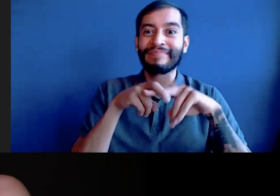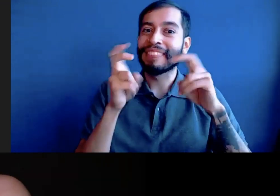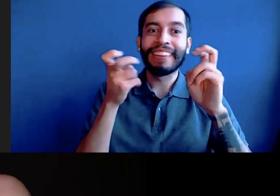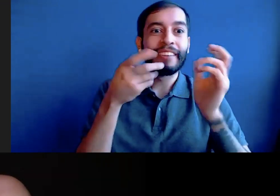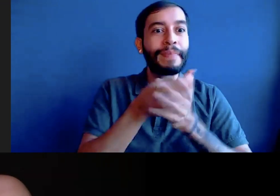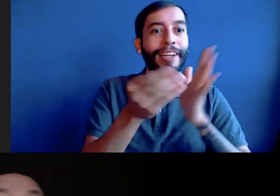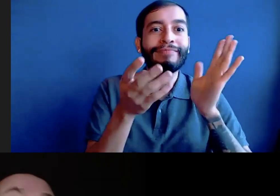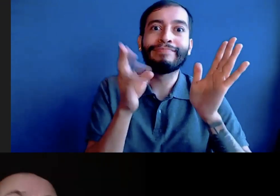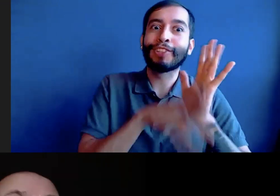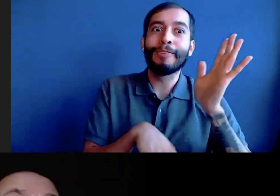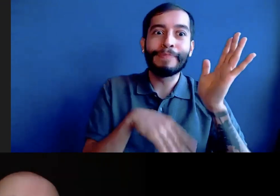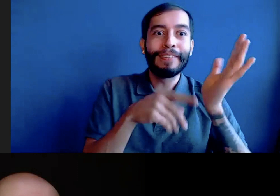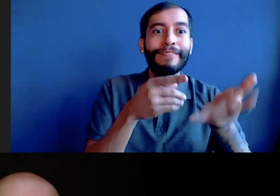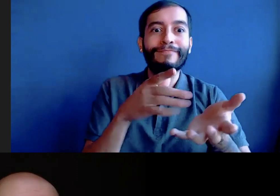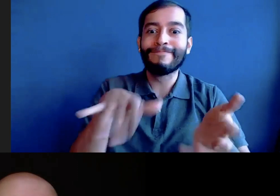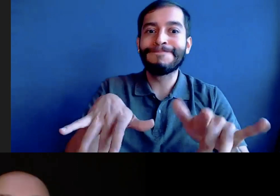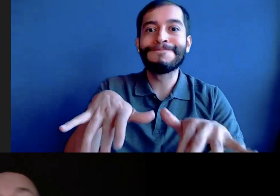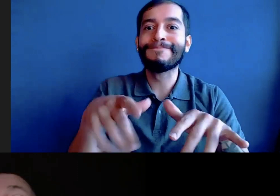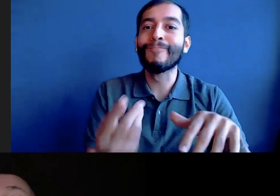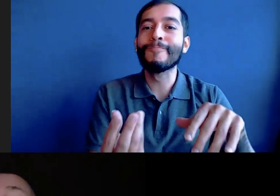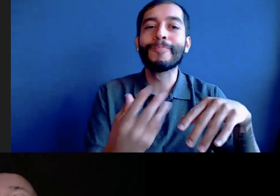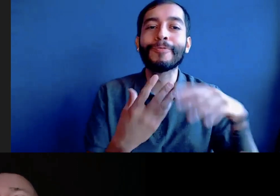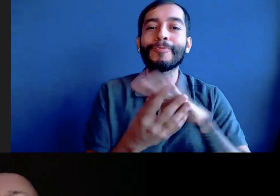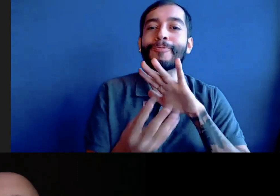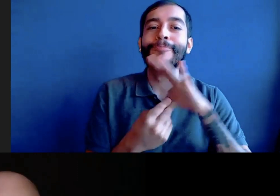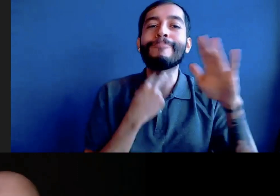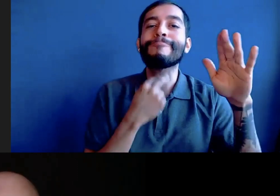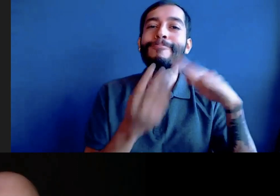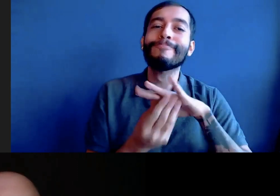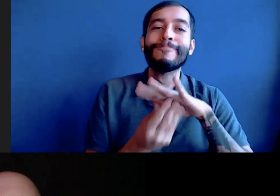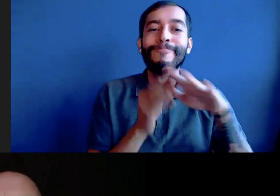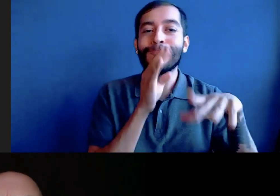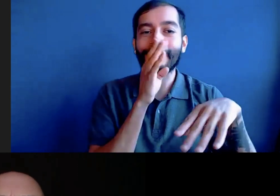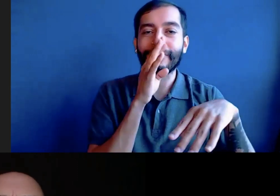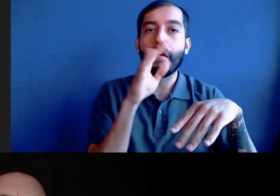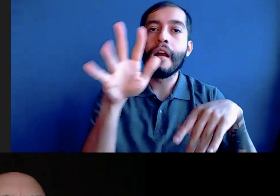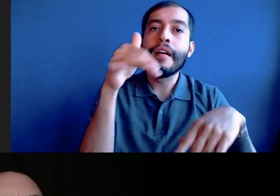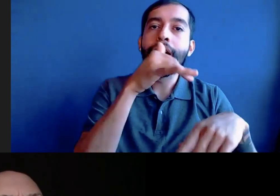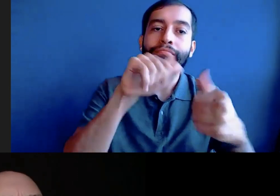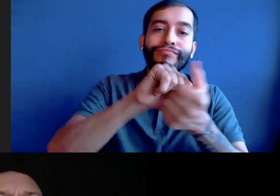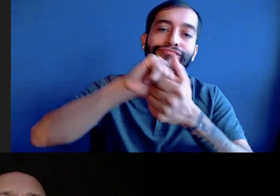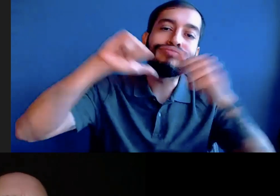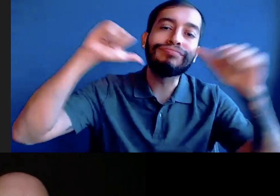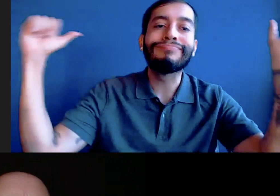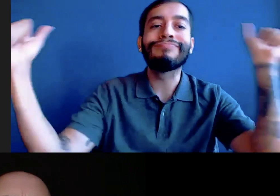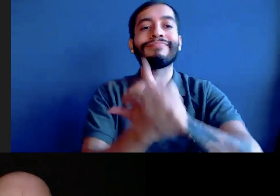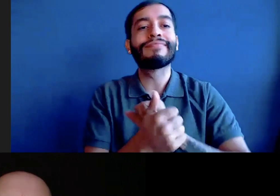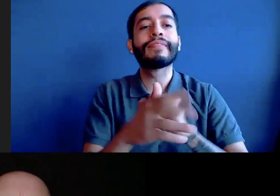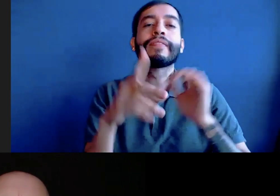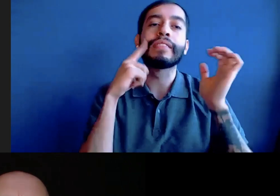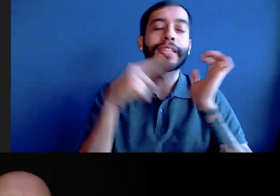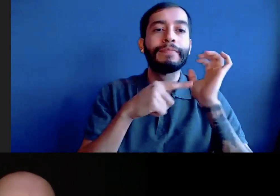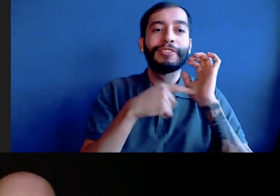it's changed. We kind of hope that, you know, one of the things I've been involved in recently is an art exhibition called Not